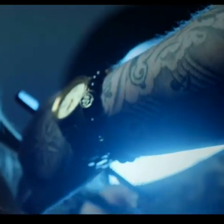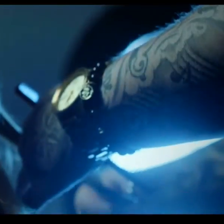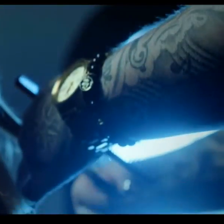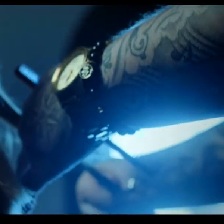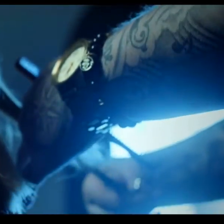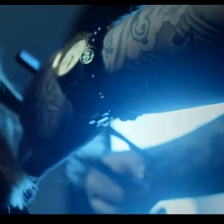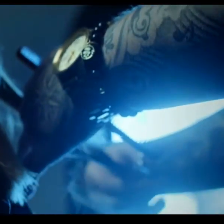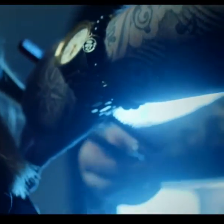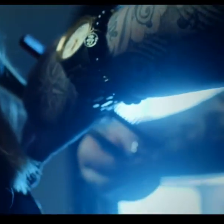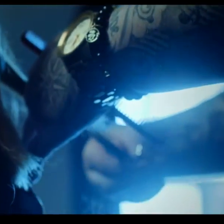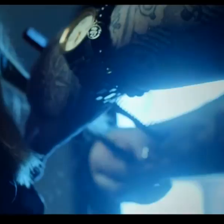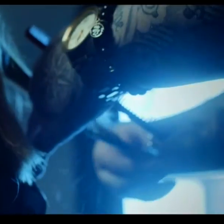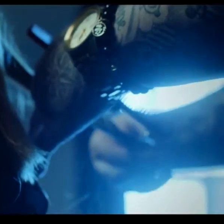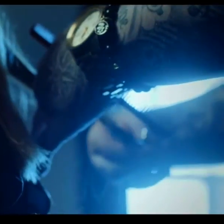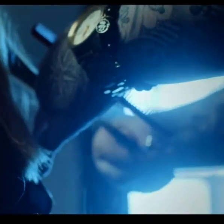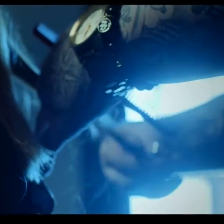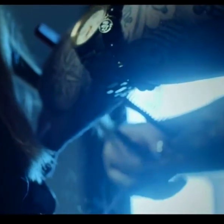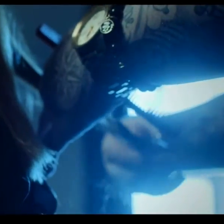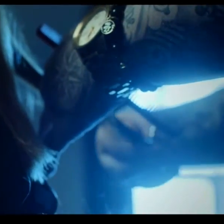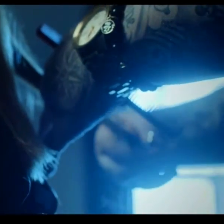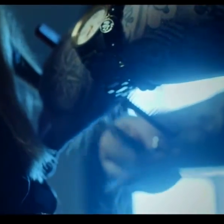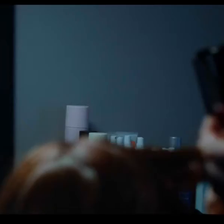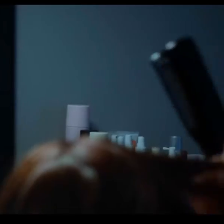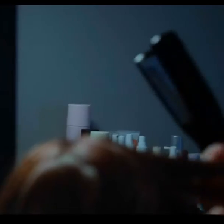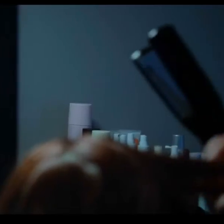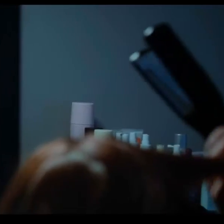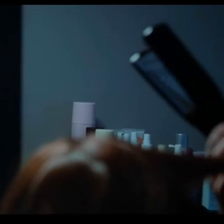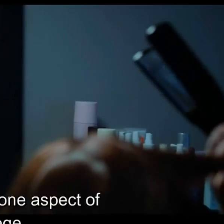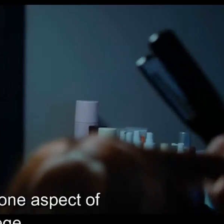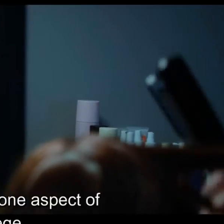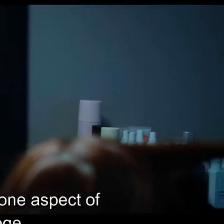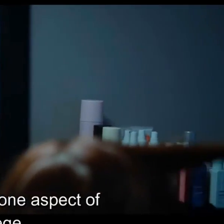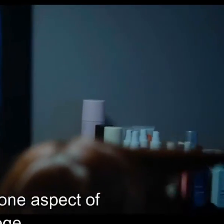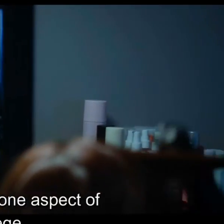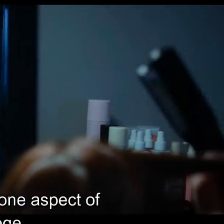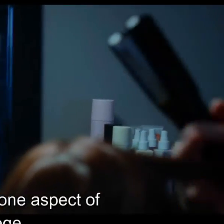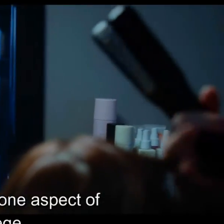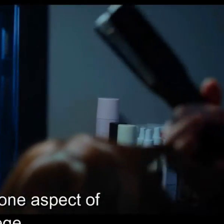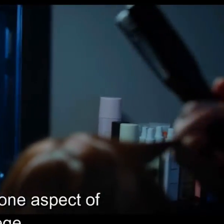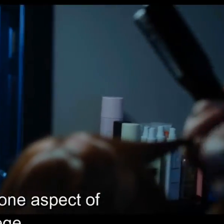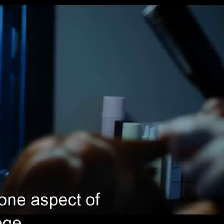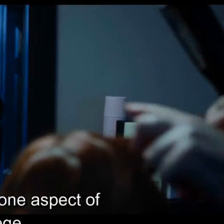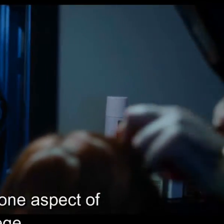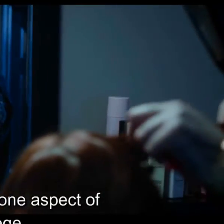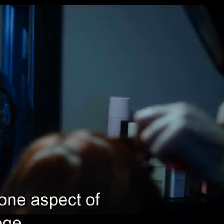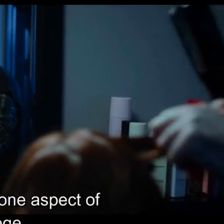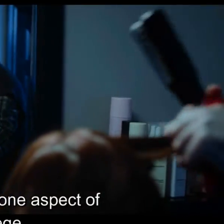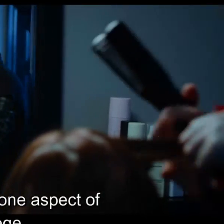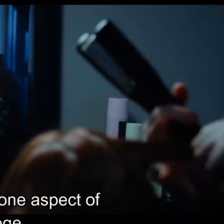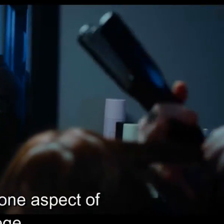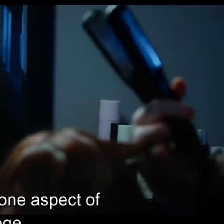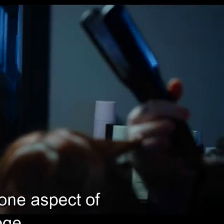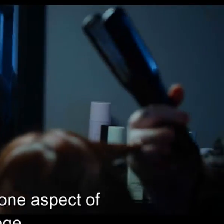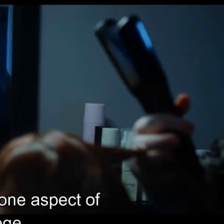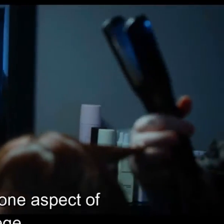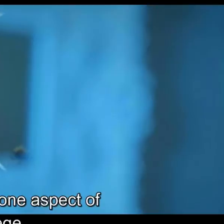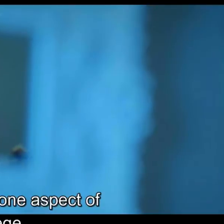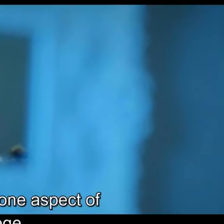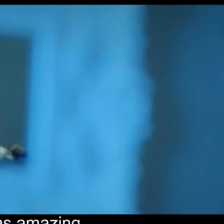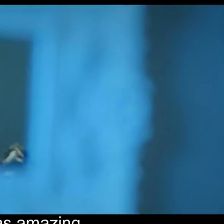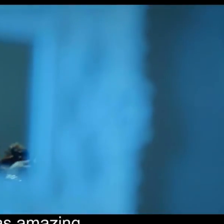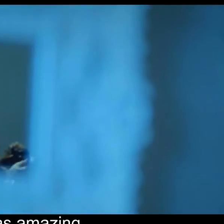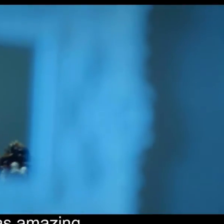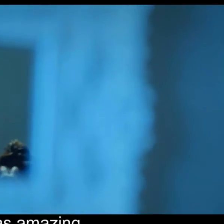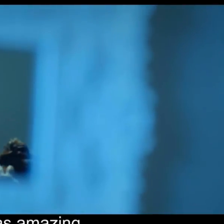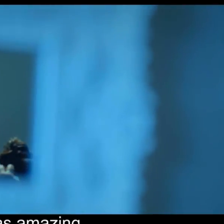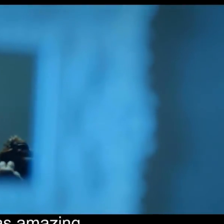I love the one-on-one aspect of the college. My instructor was amazing. I loved going there every day.